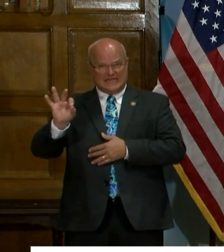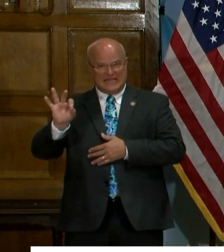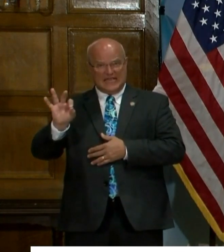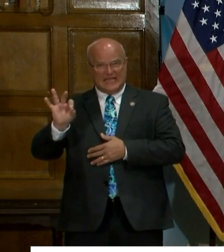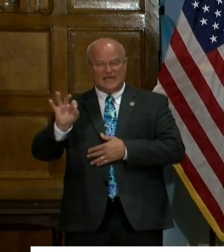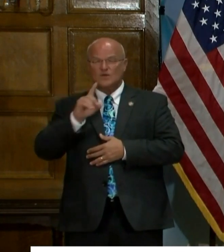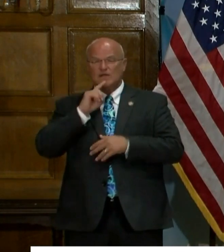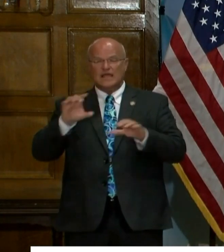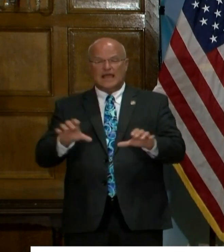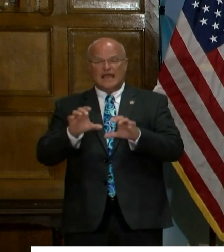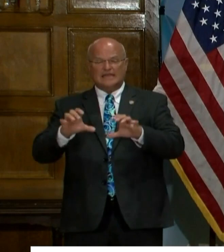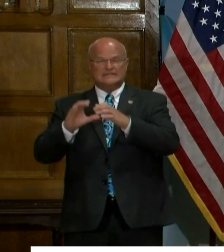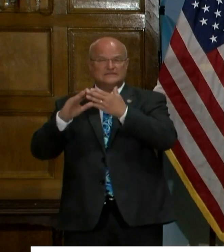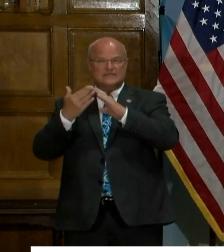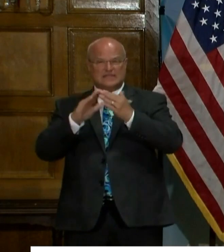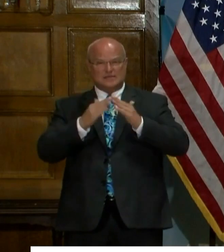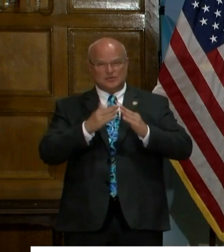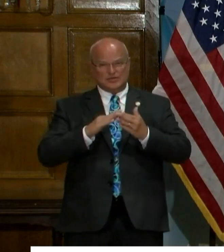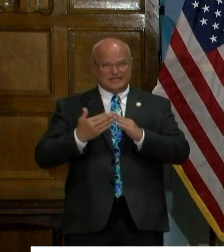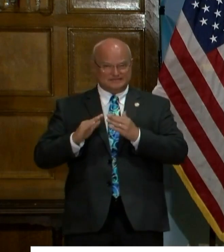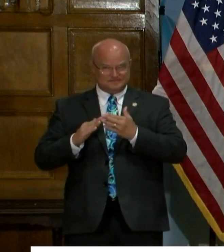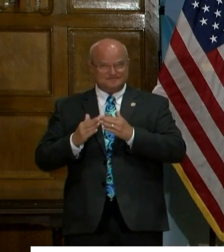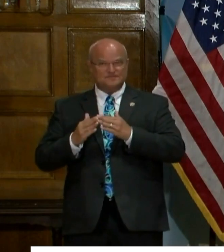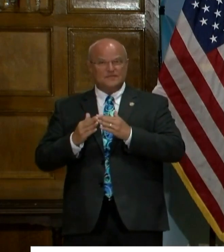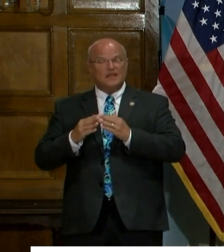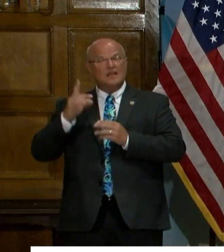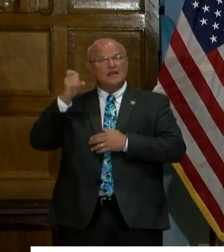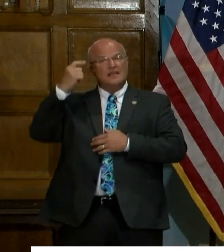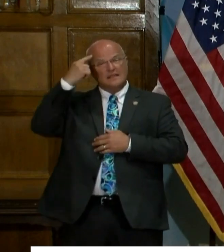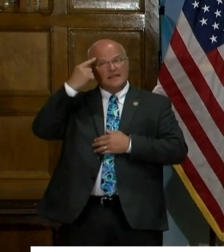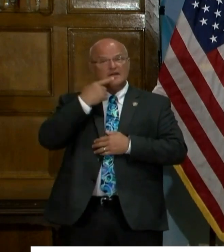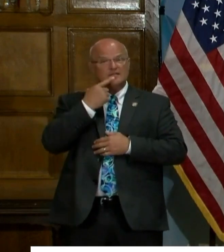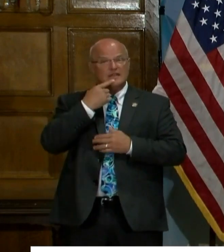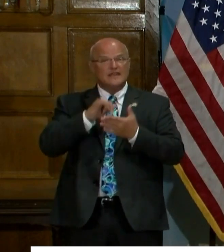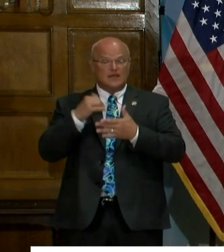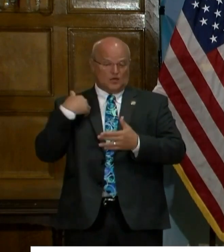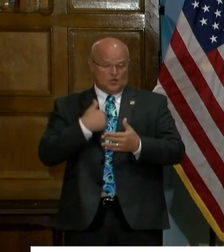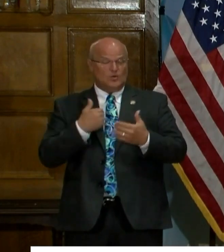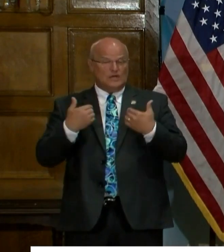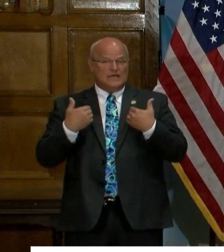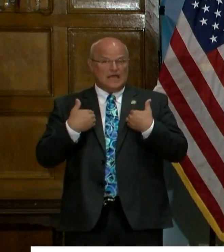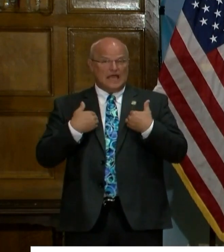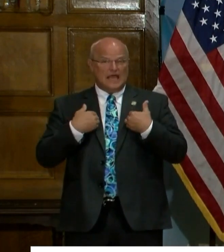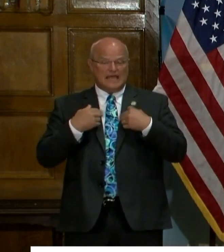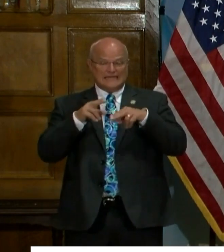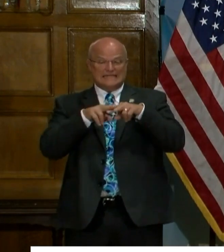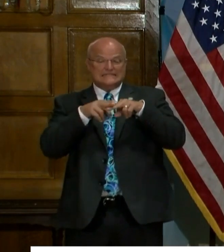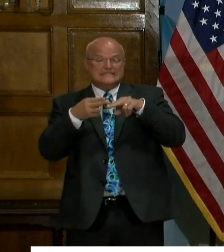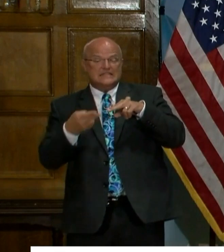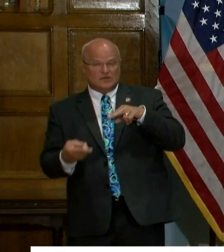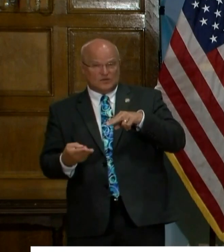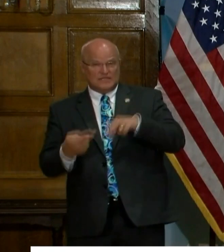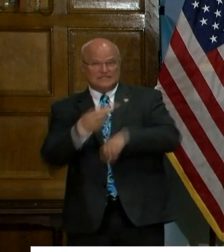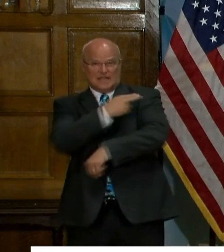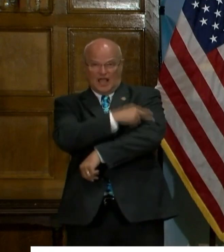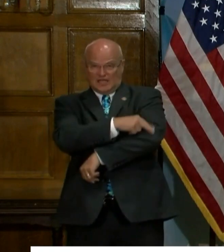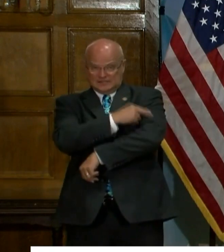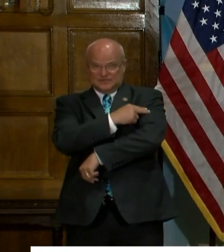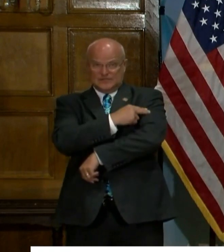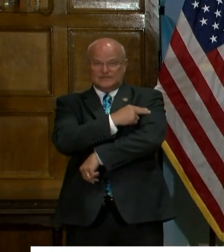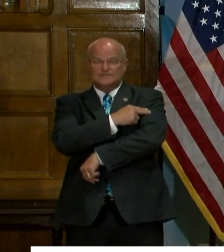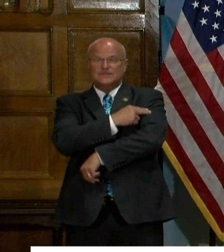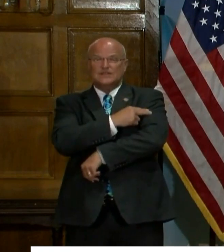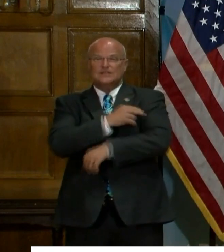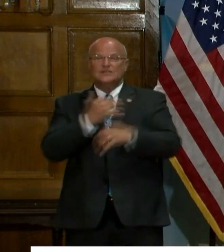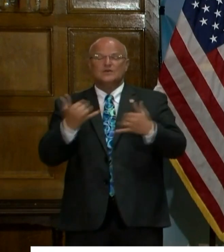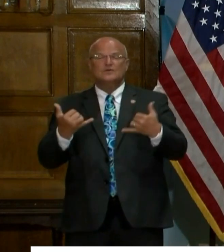5,489 are active cases in the community. As the Governor has indicated, we did have a net decrease in the number of hospitalized